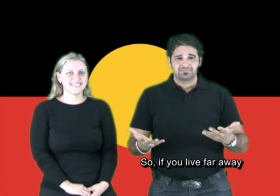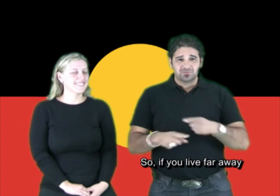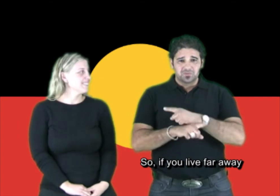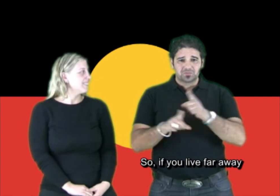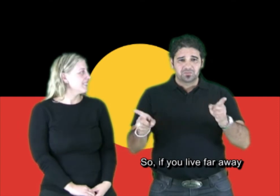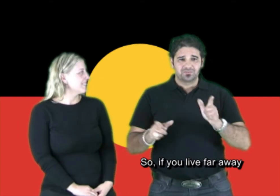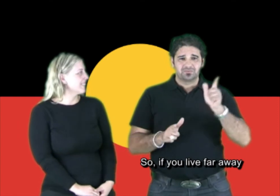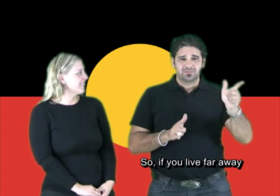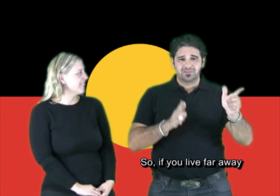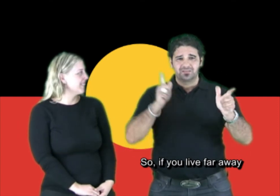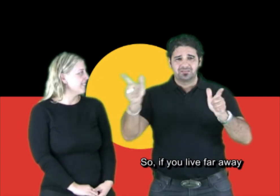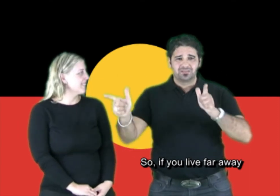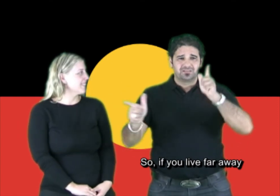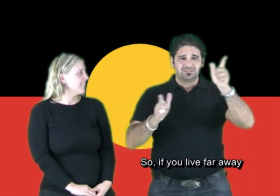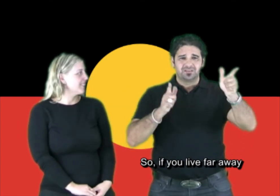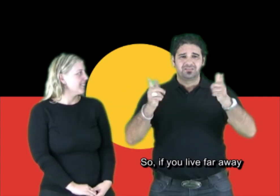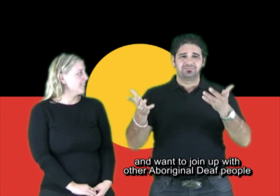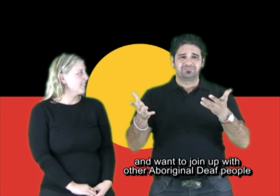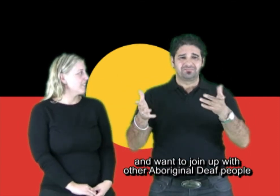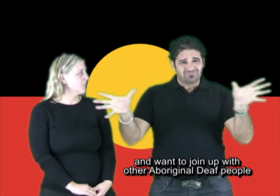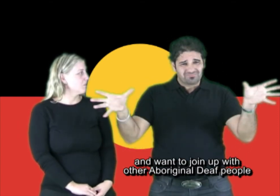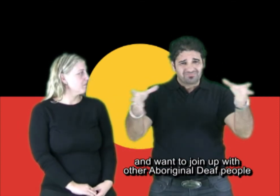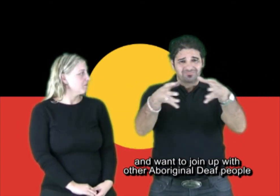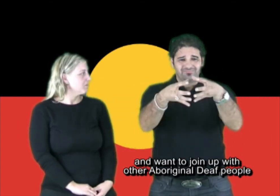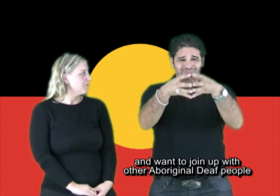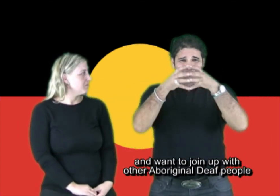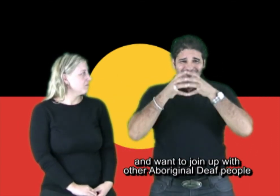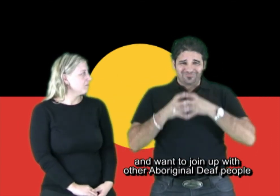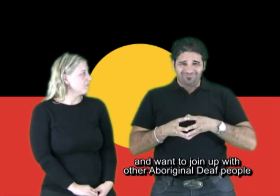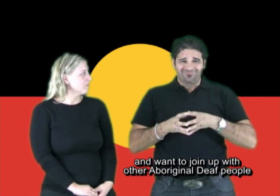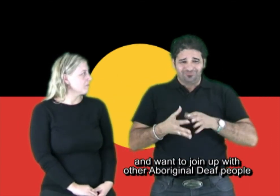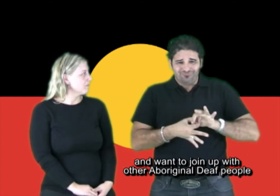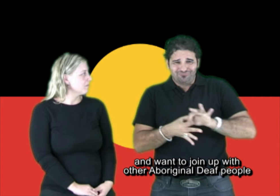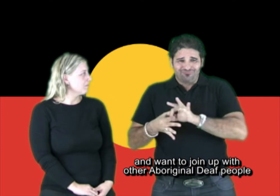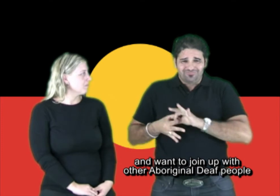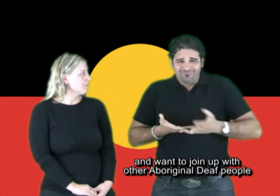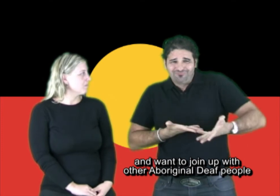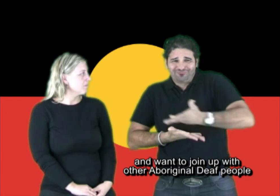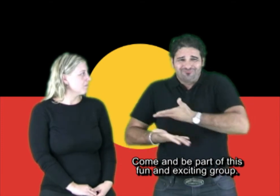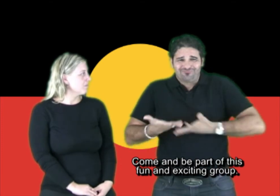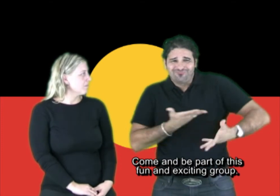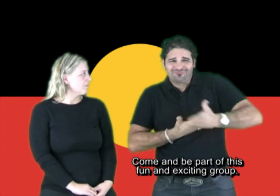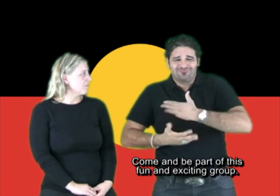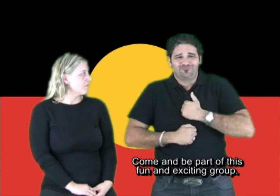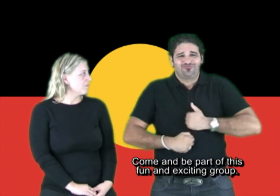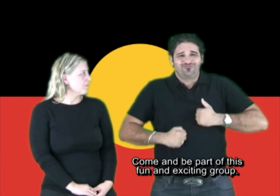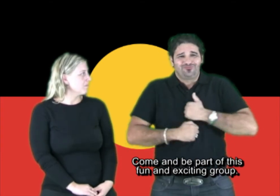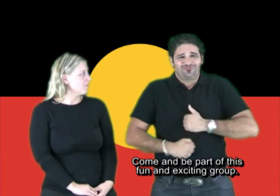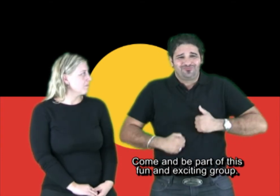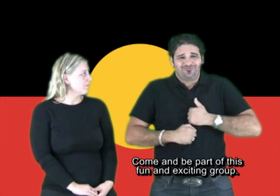If you live far away and want to join up with other Aboriginal deaf people, come and be part of this fun